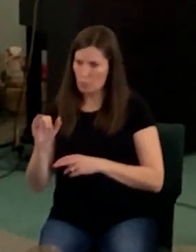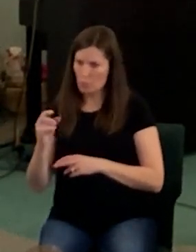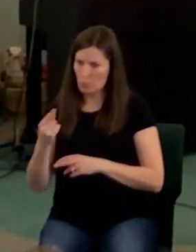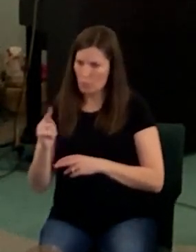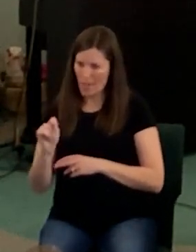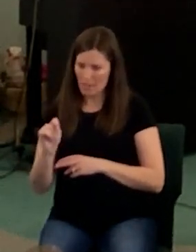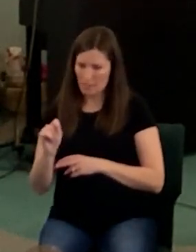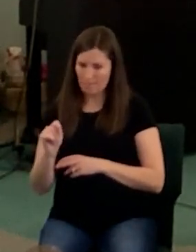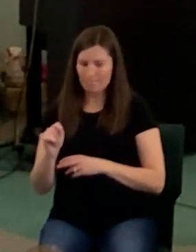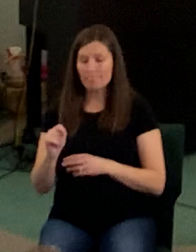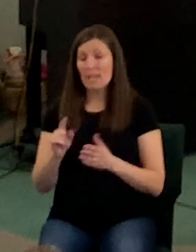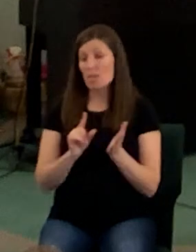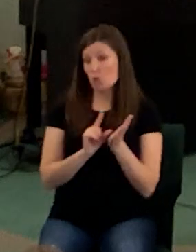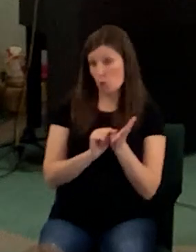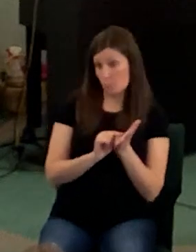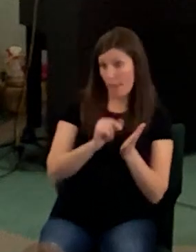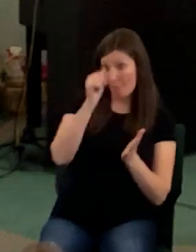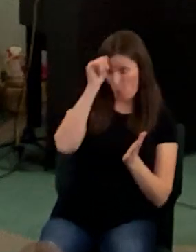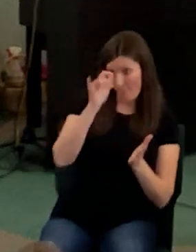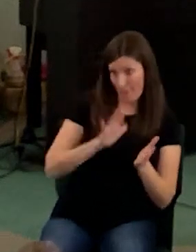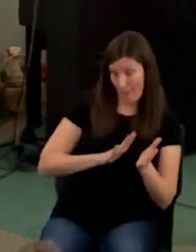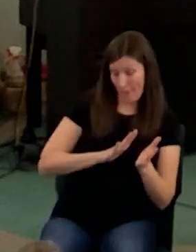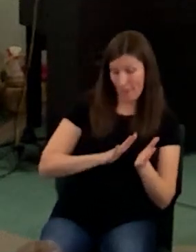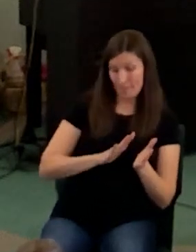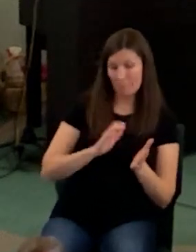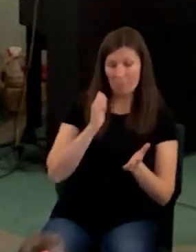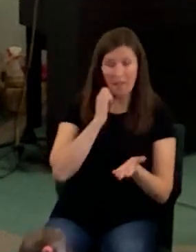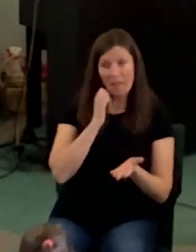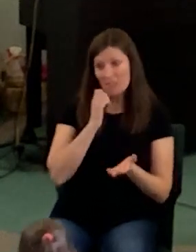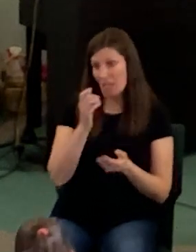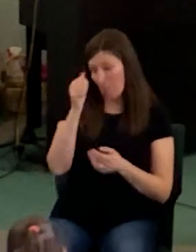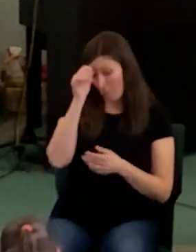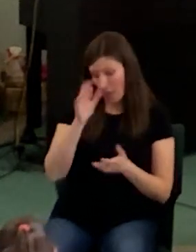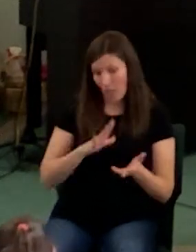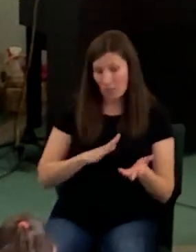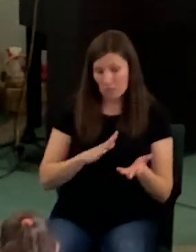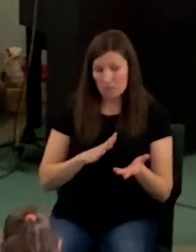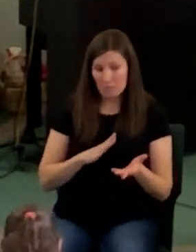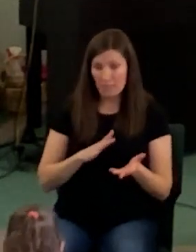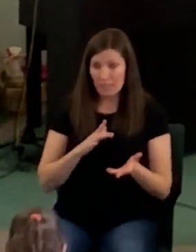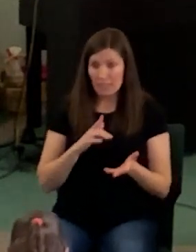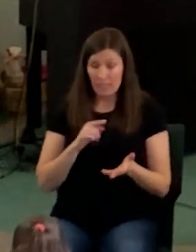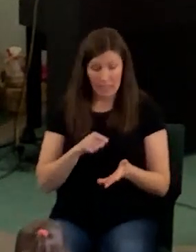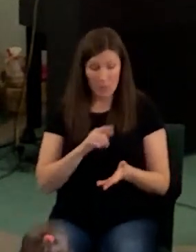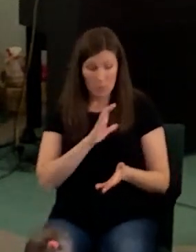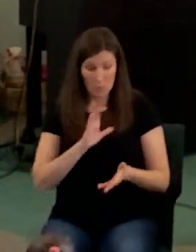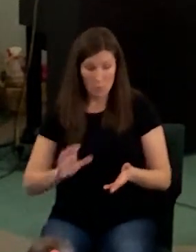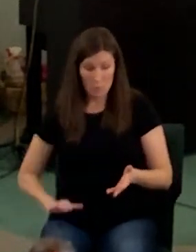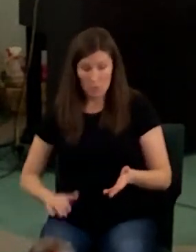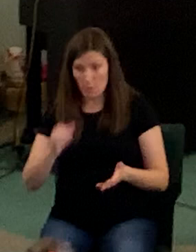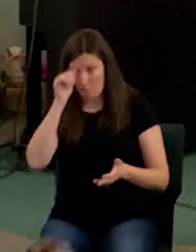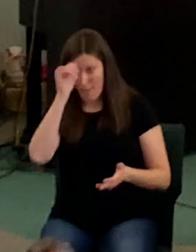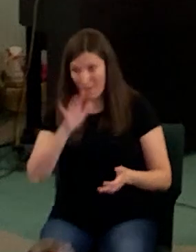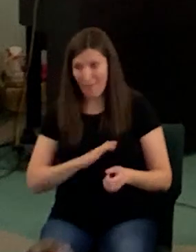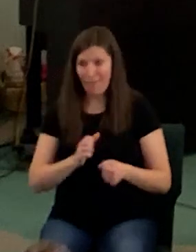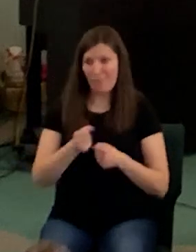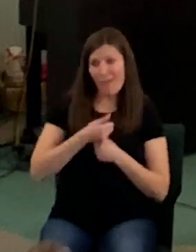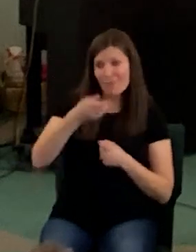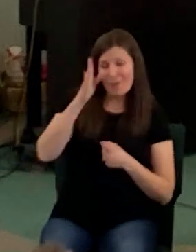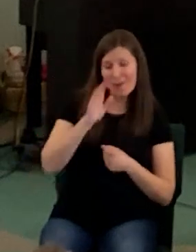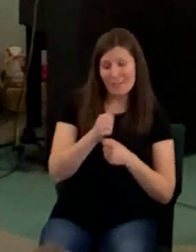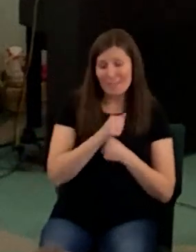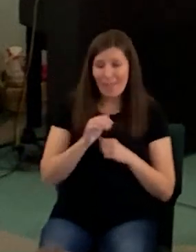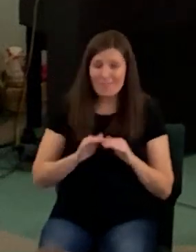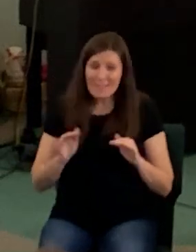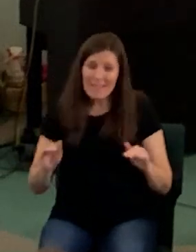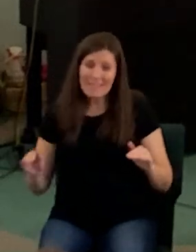a newspaper man, just an everyday guy. But he was a Christian man, and he loved God, and he loved